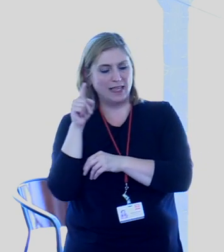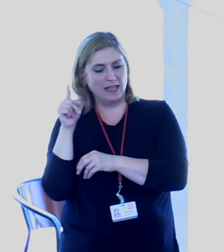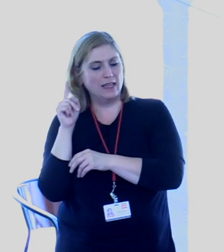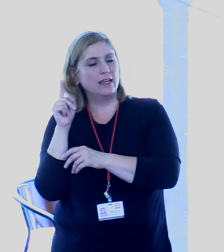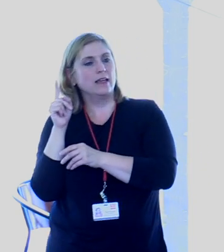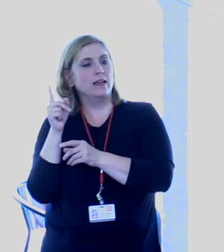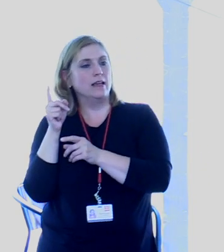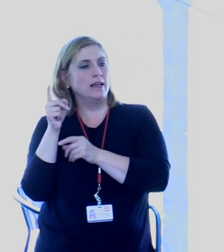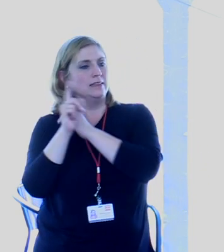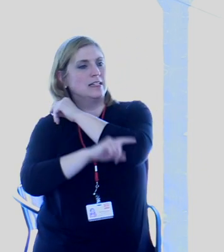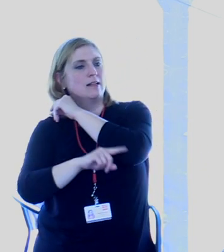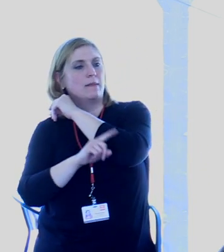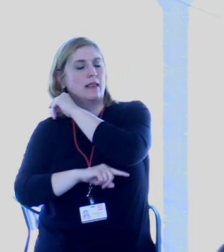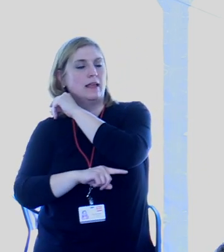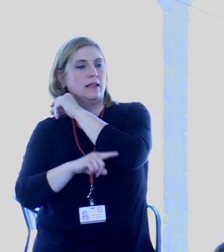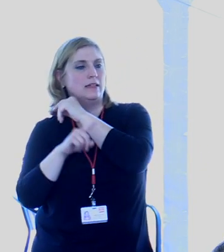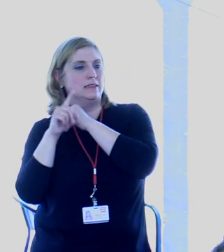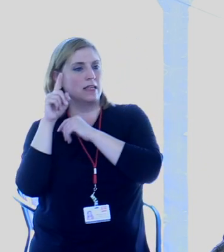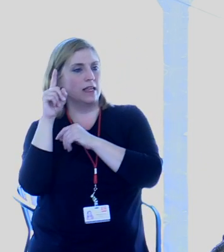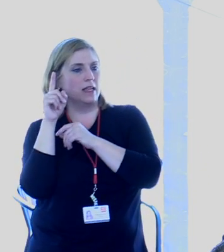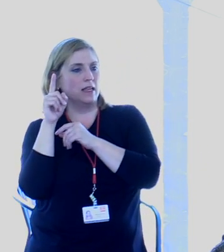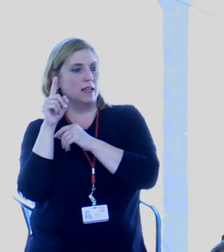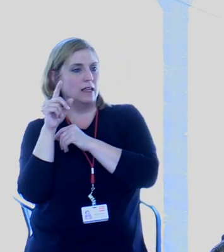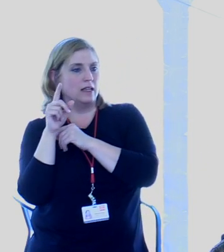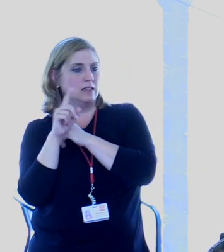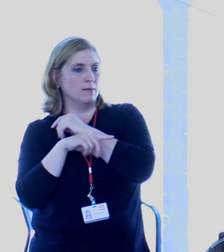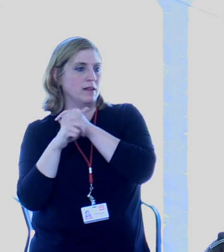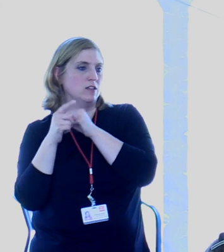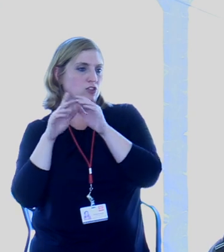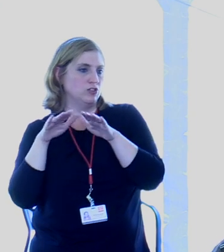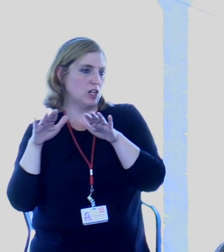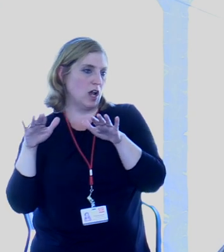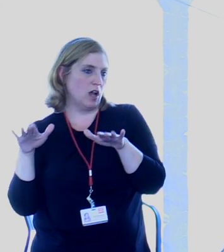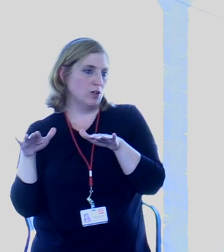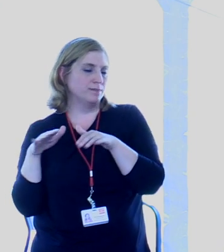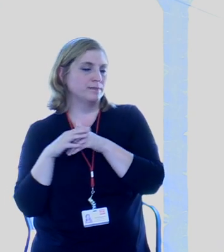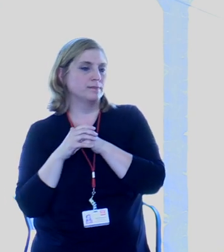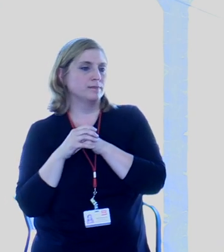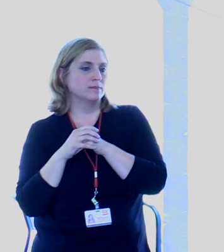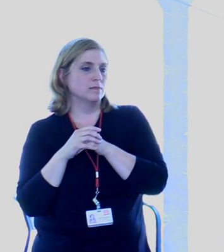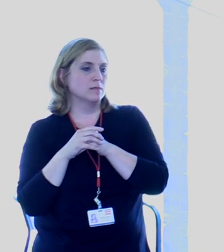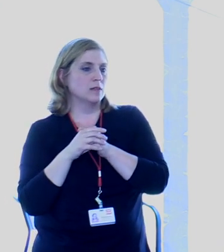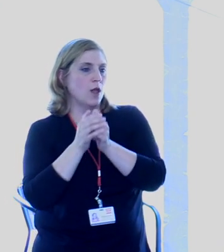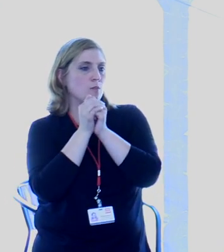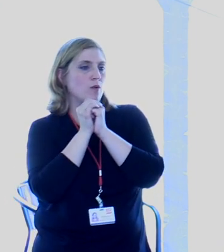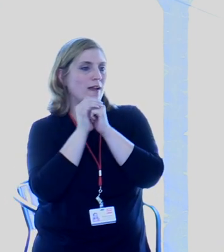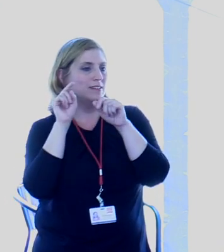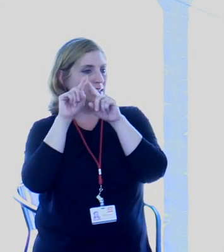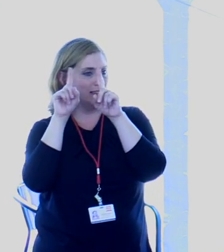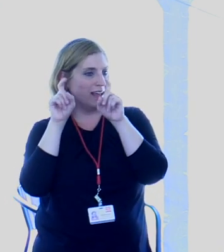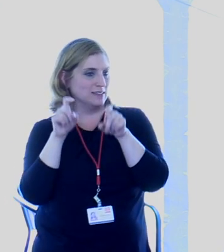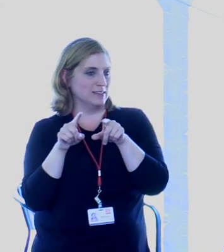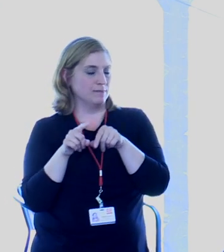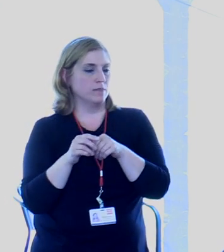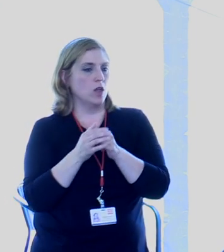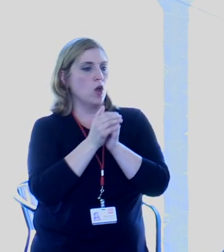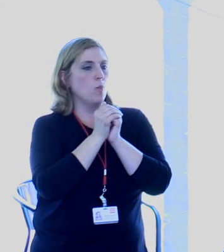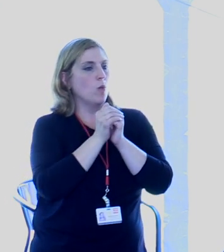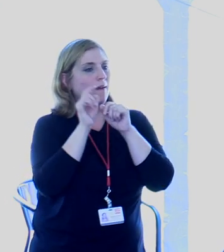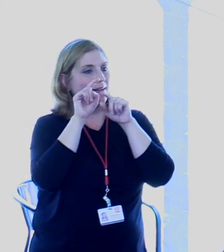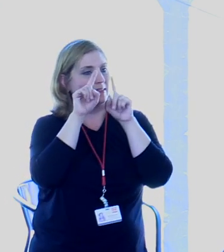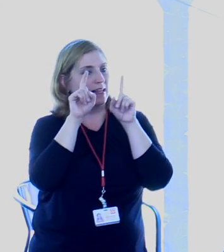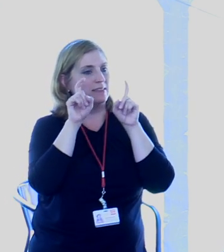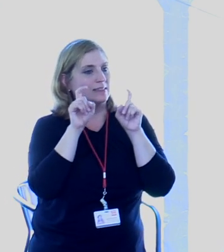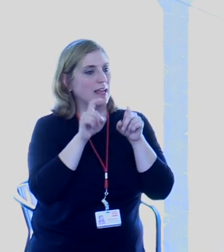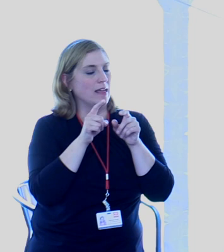the one who disciplines, who chastises his child. Prayer is a test, okay? Prayer is a test